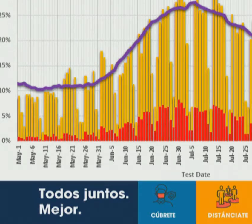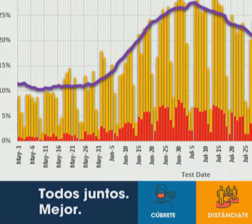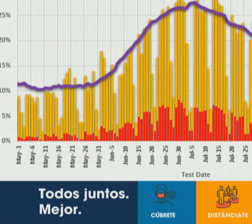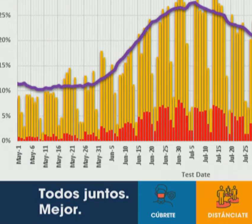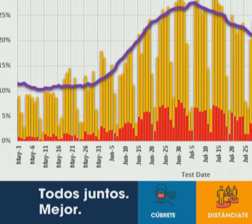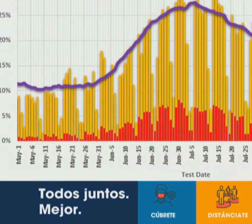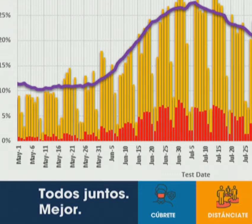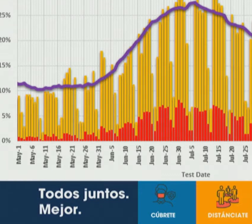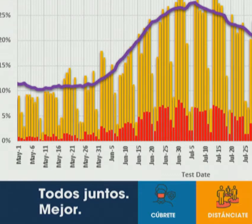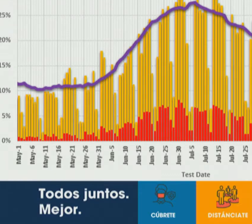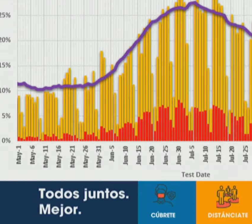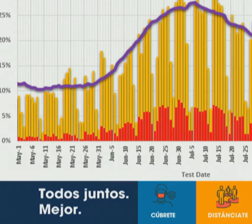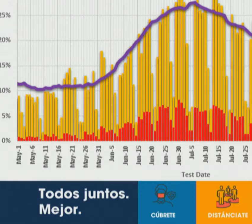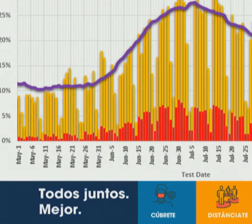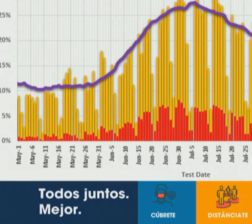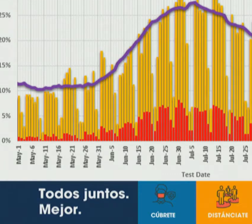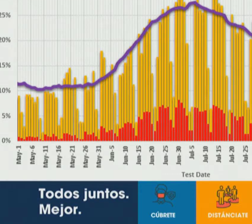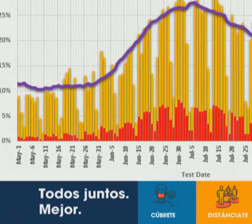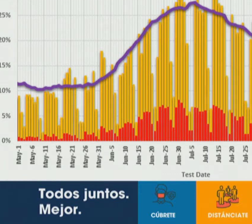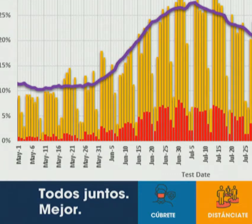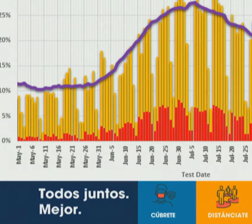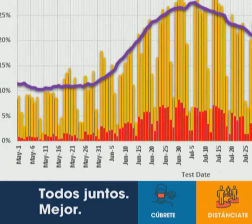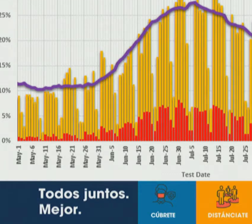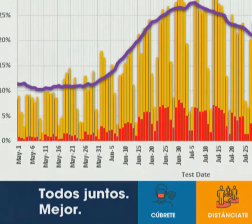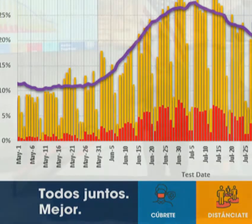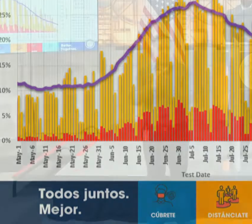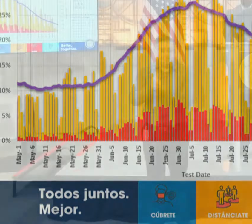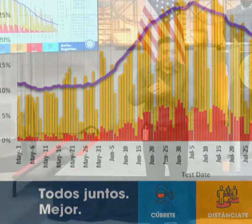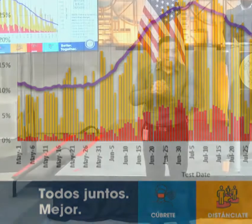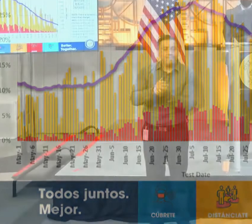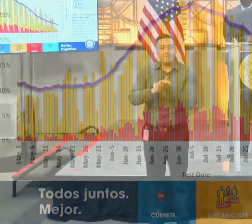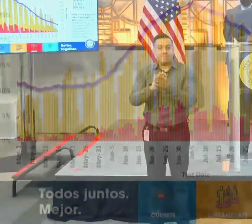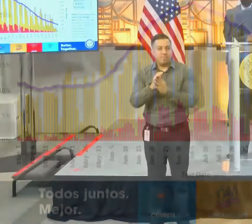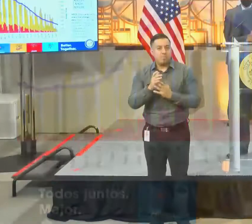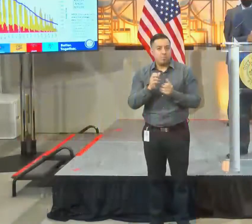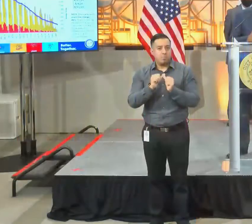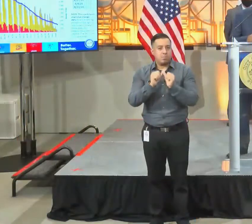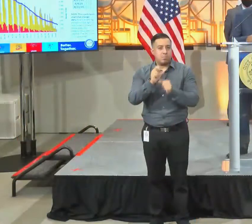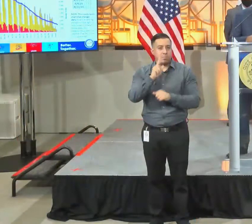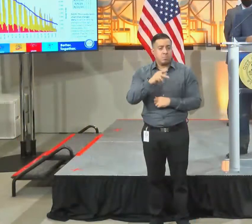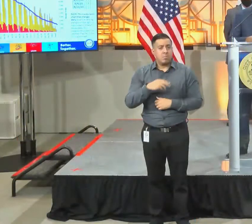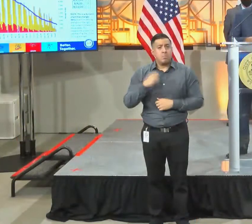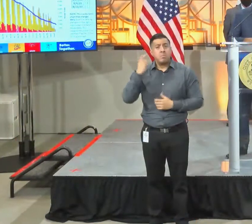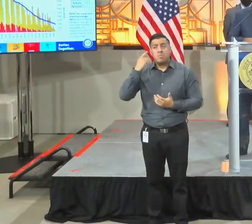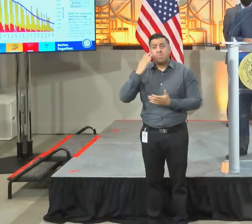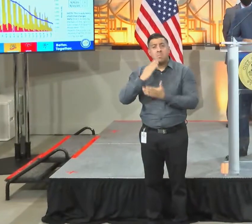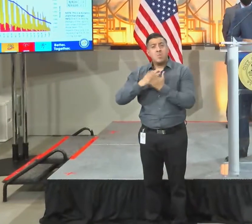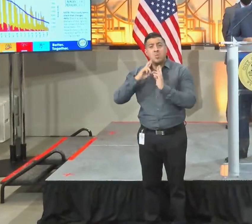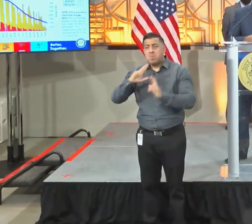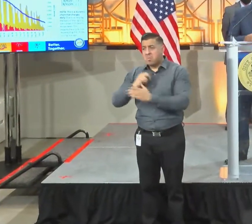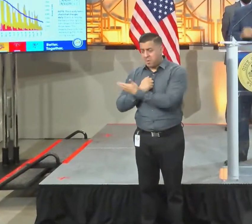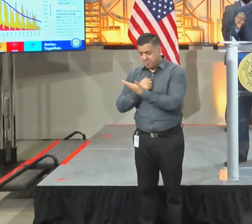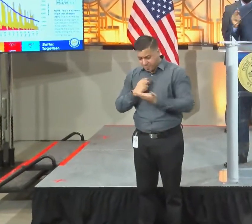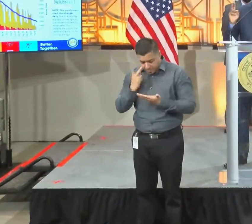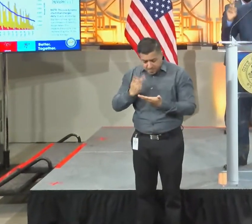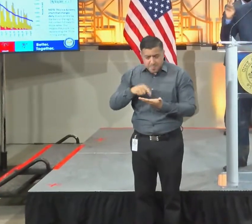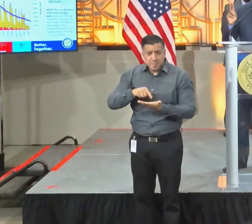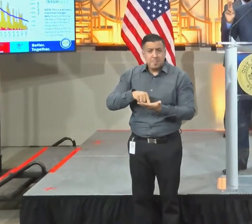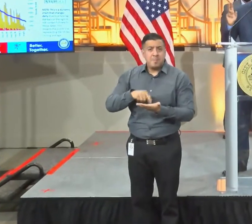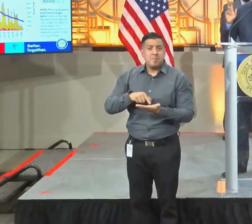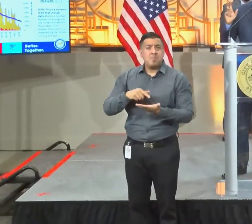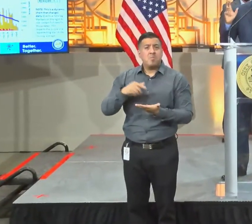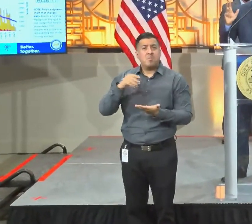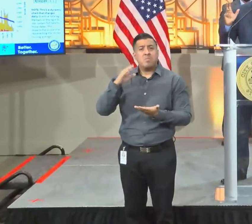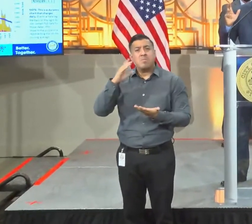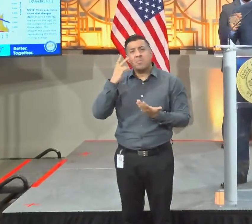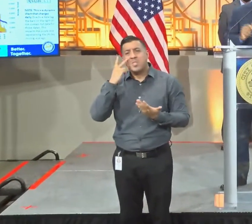same time to engage in proper hygiene. I'm getting some reports that these